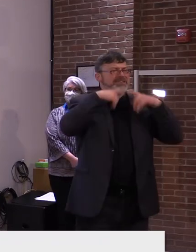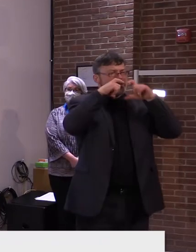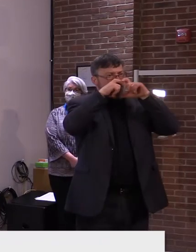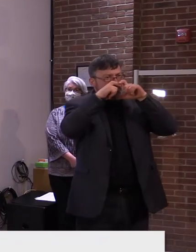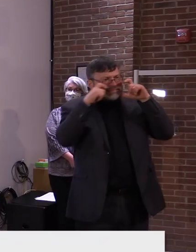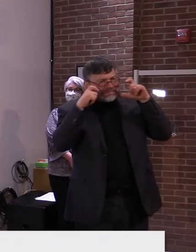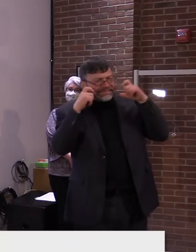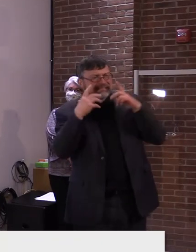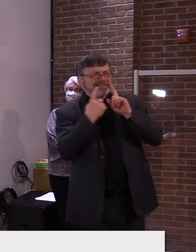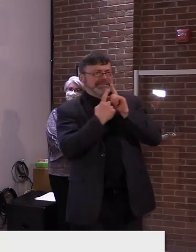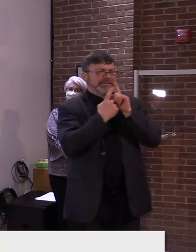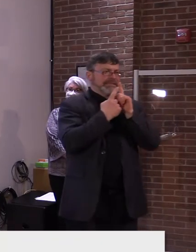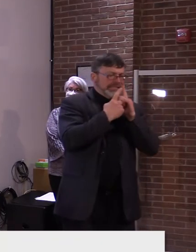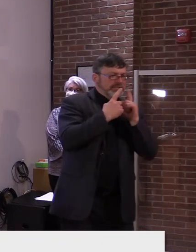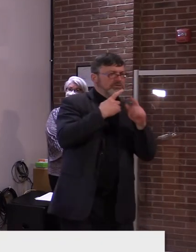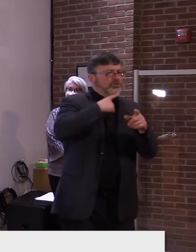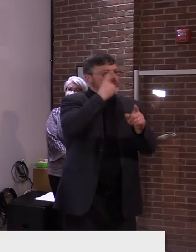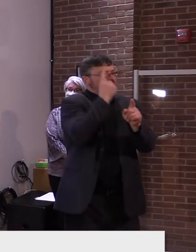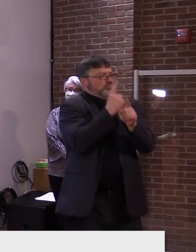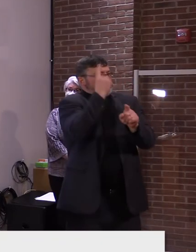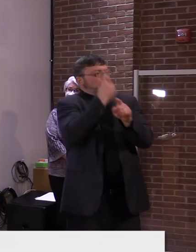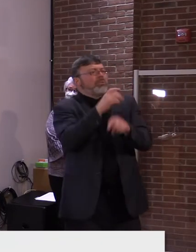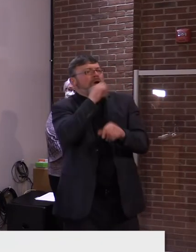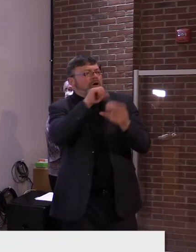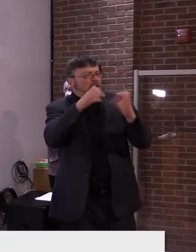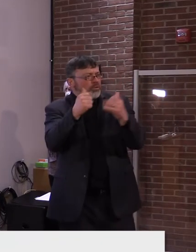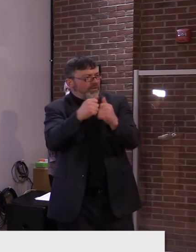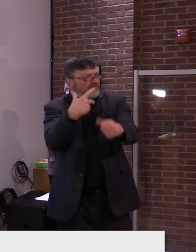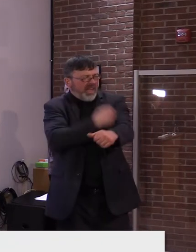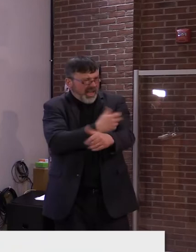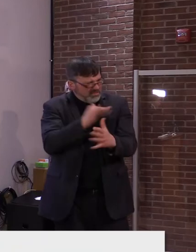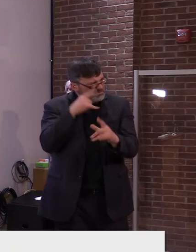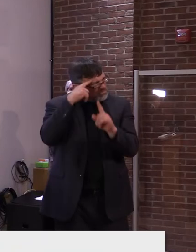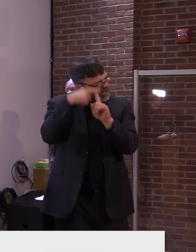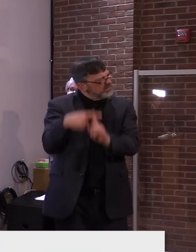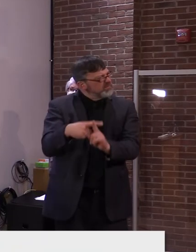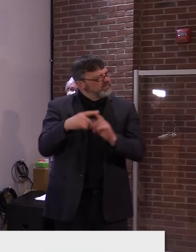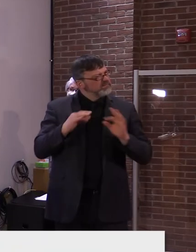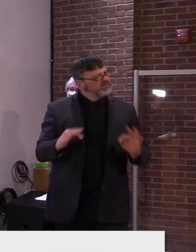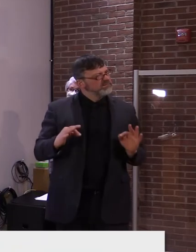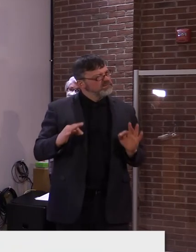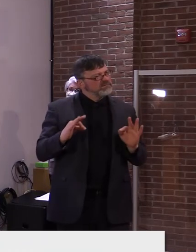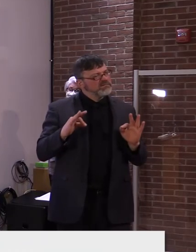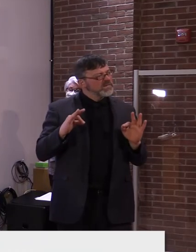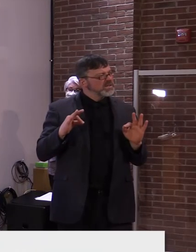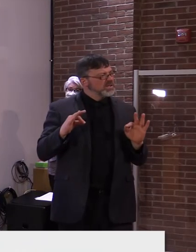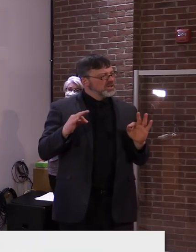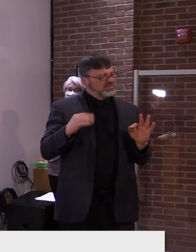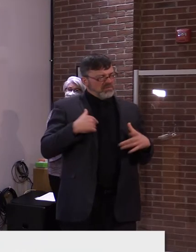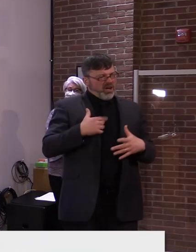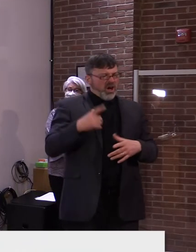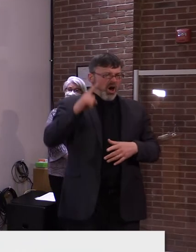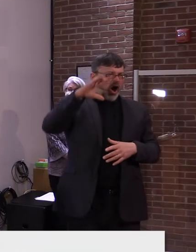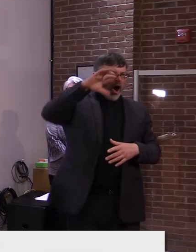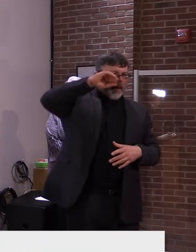and we feel optimistic about and confident in some of the decisions we've made.